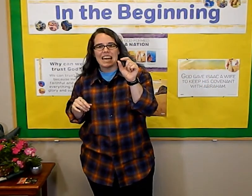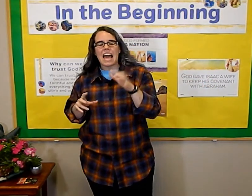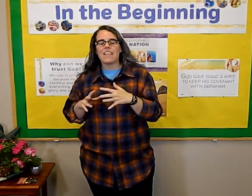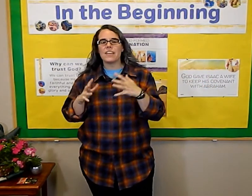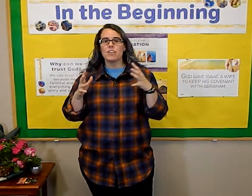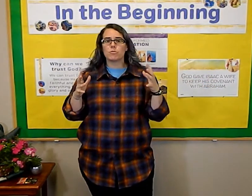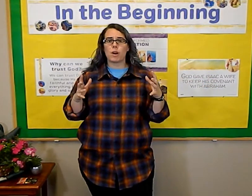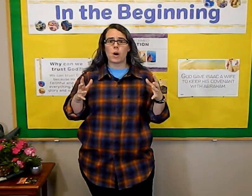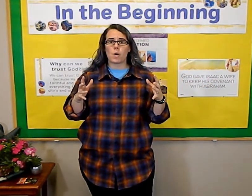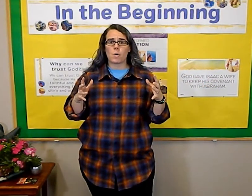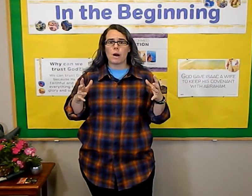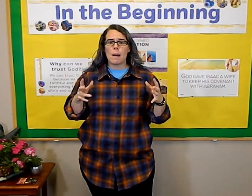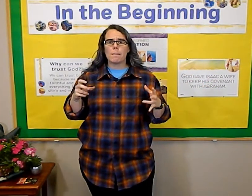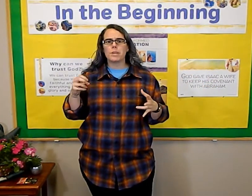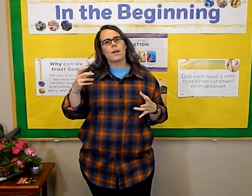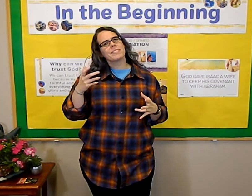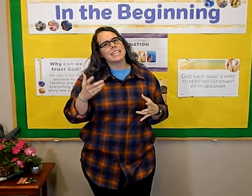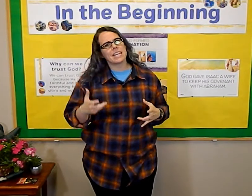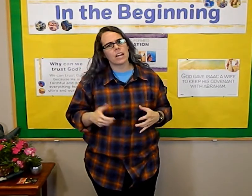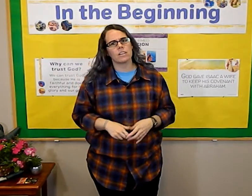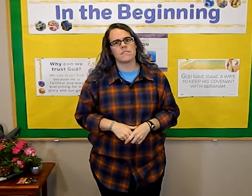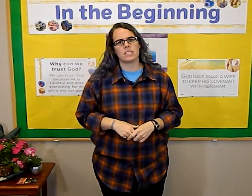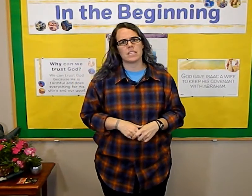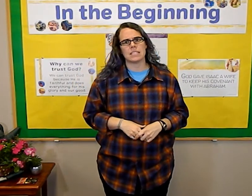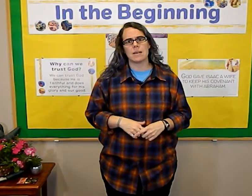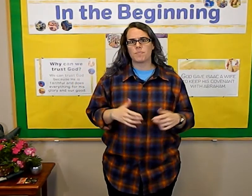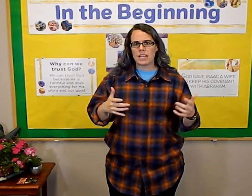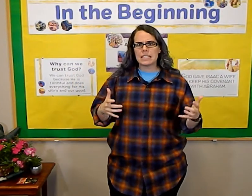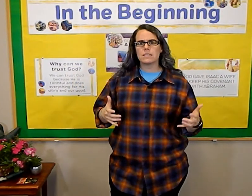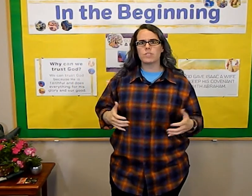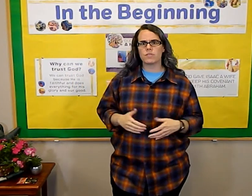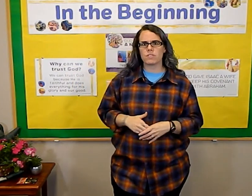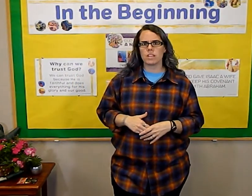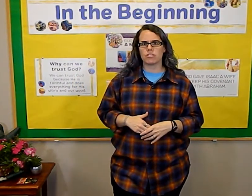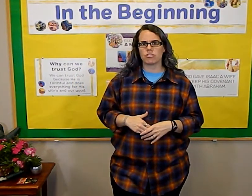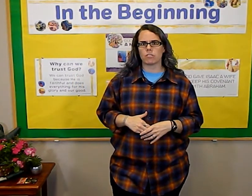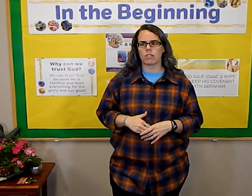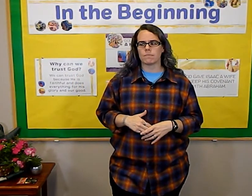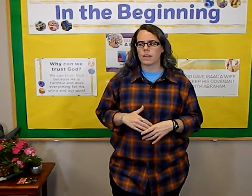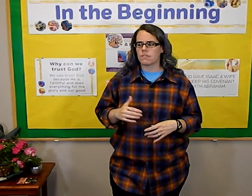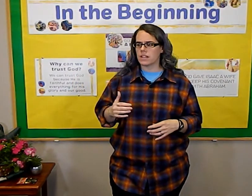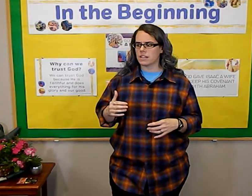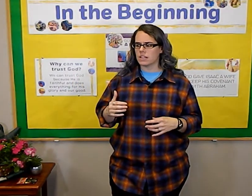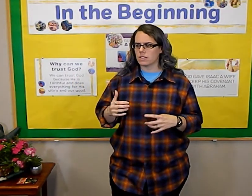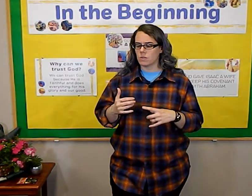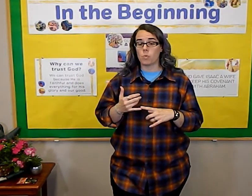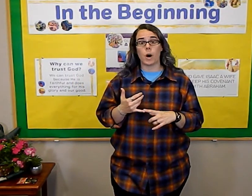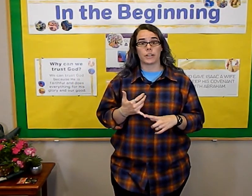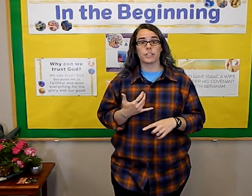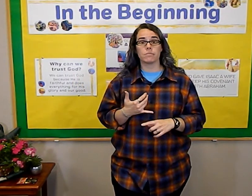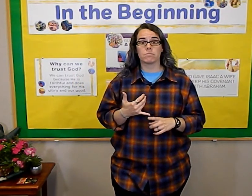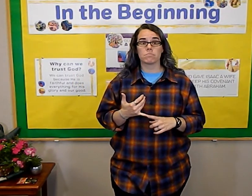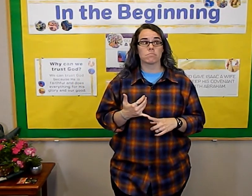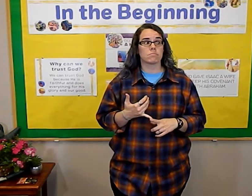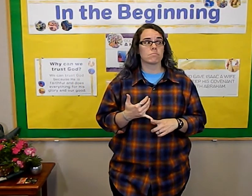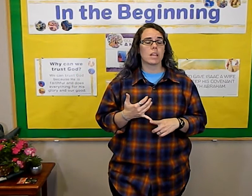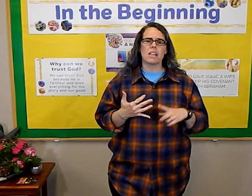and they grow. But you have to take care of the seeds. They need some different things to grow. They need water. They